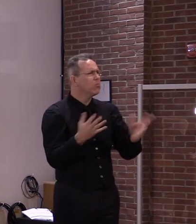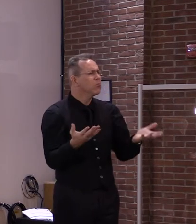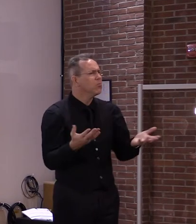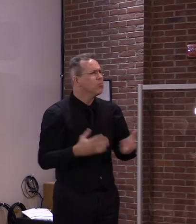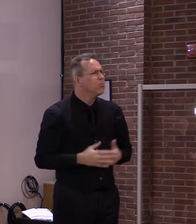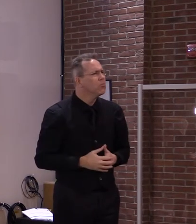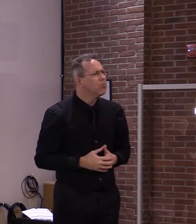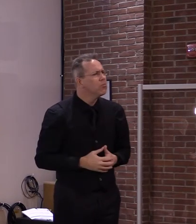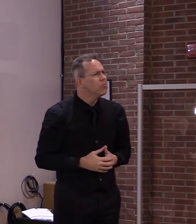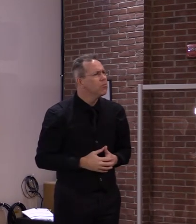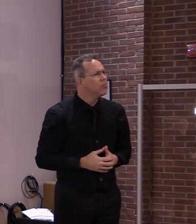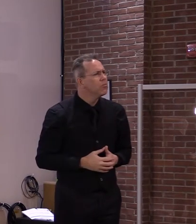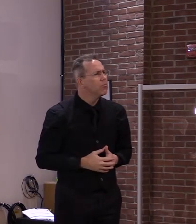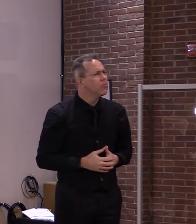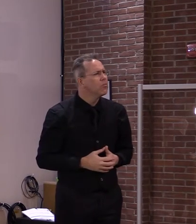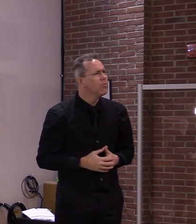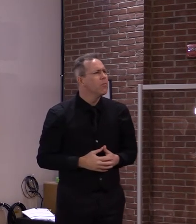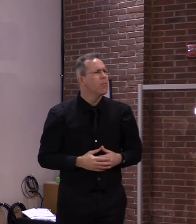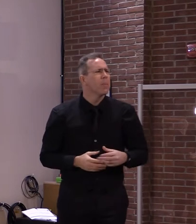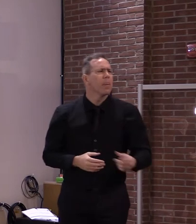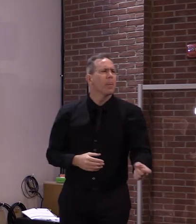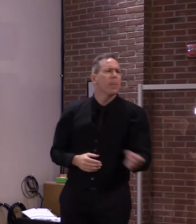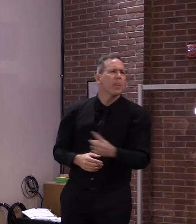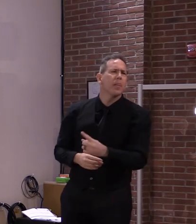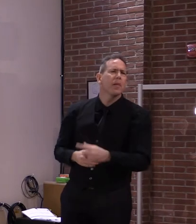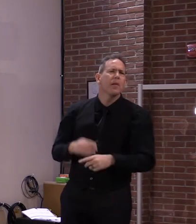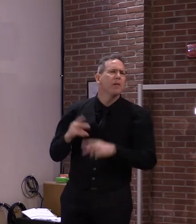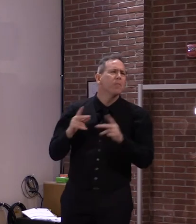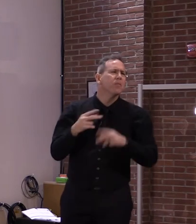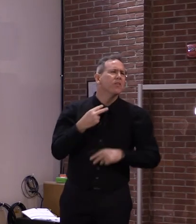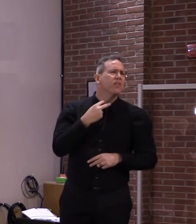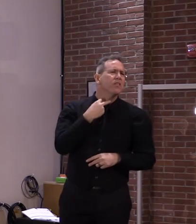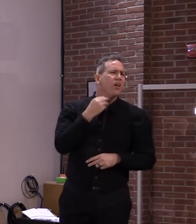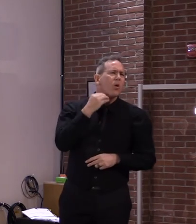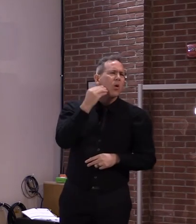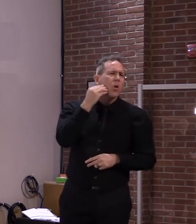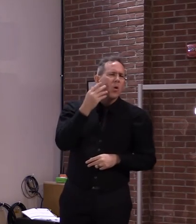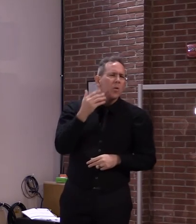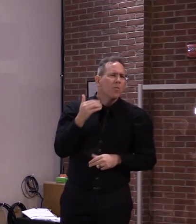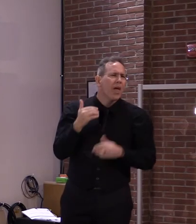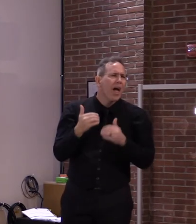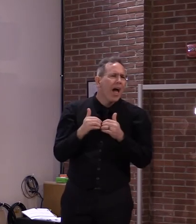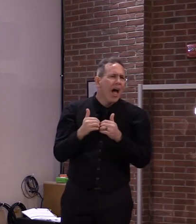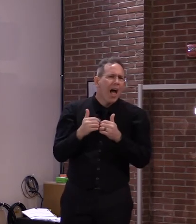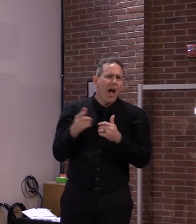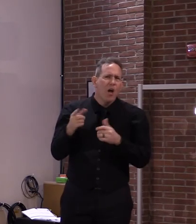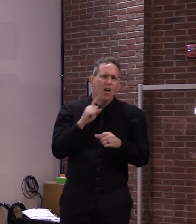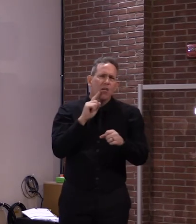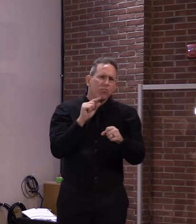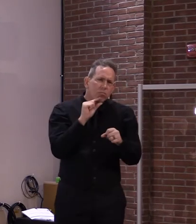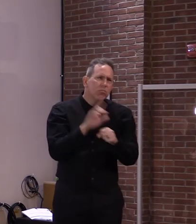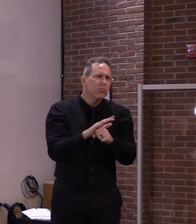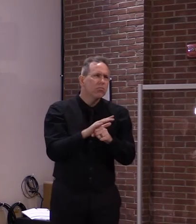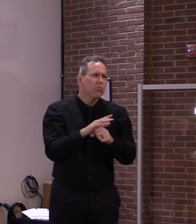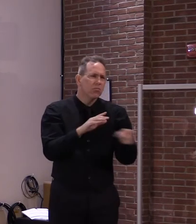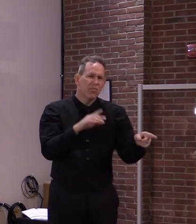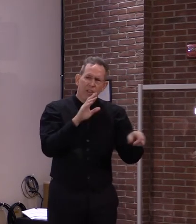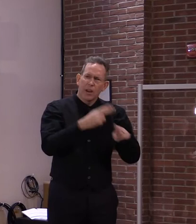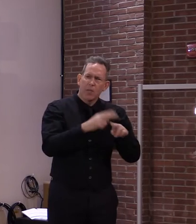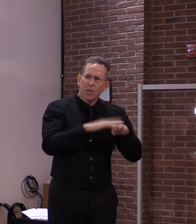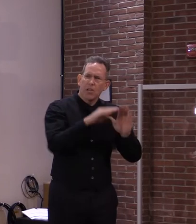the homebound be sure that they are in fact on on on one of your lists and yeah that